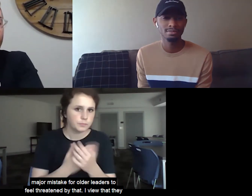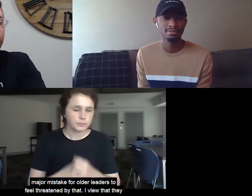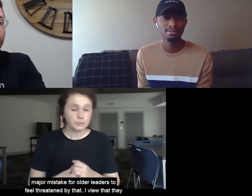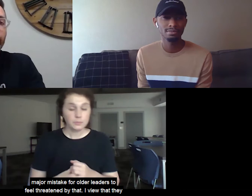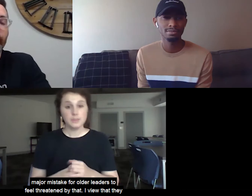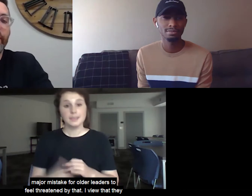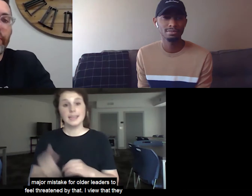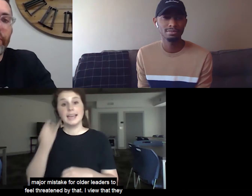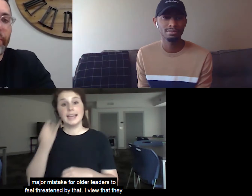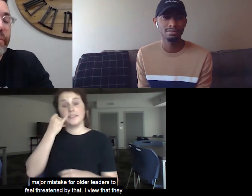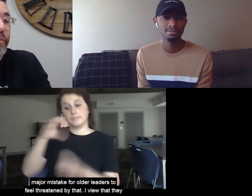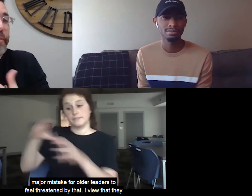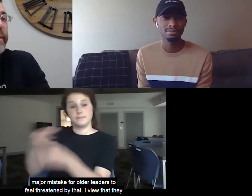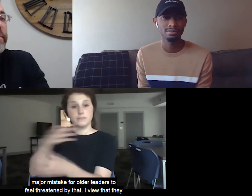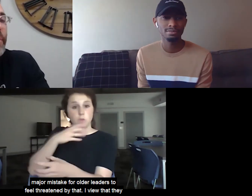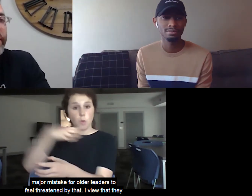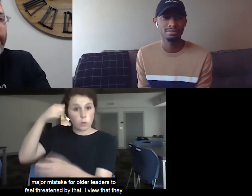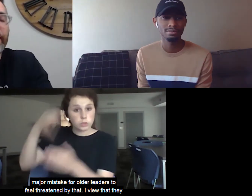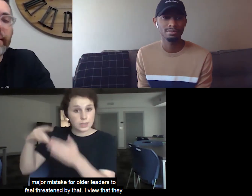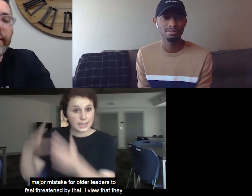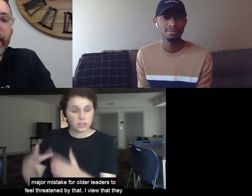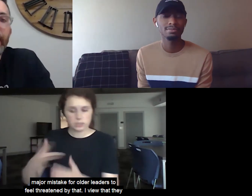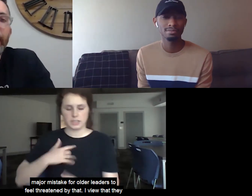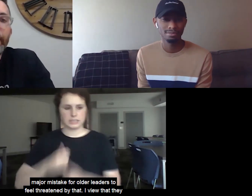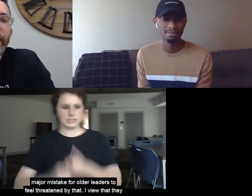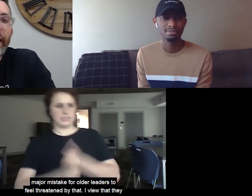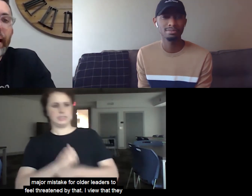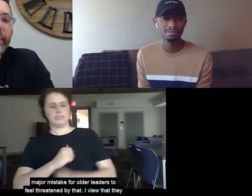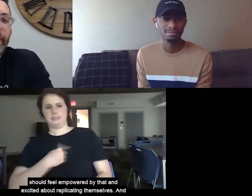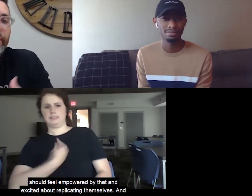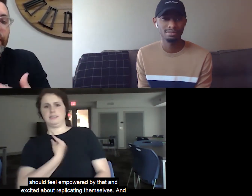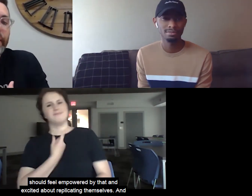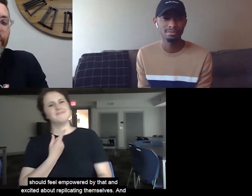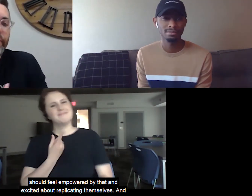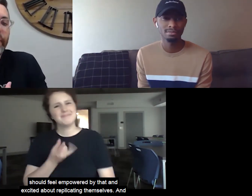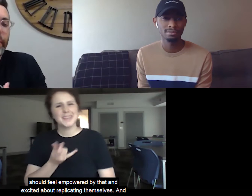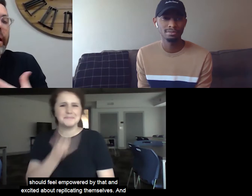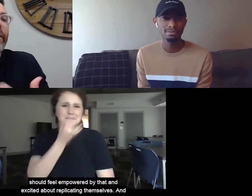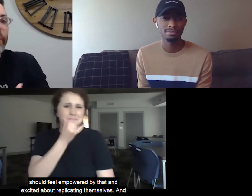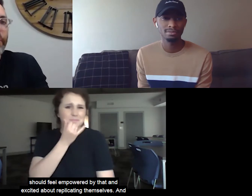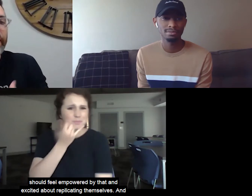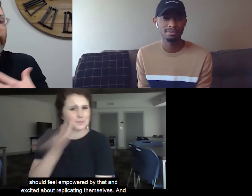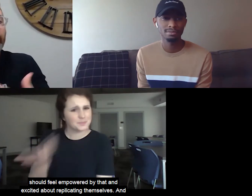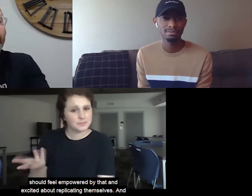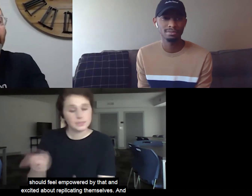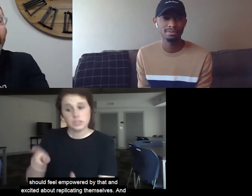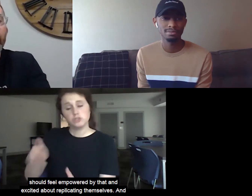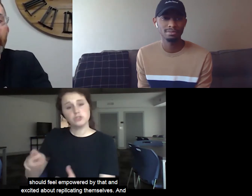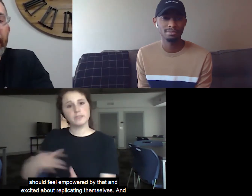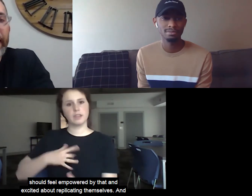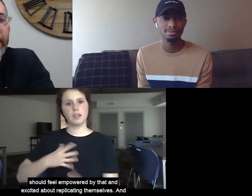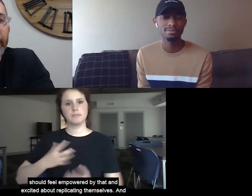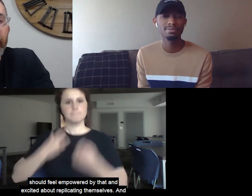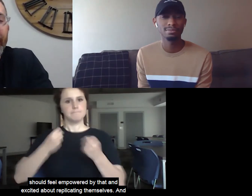older leaders to feel threatened by that. I view that they should feel empowered by that,